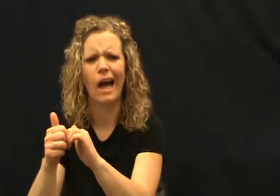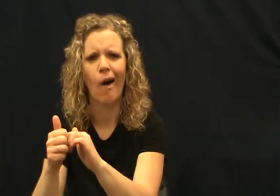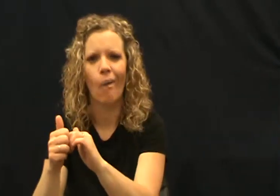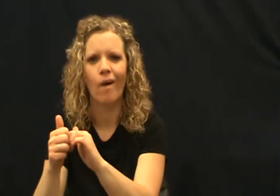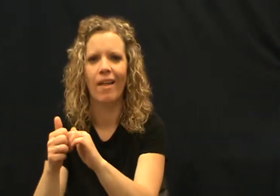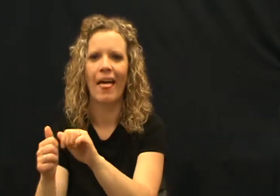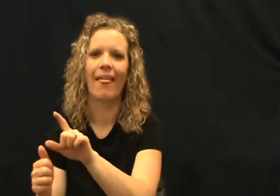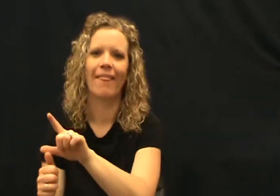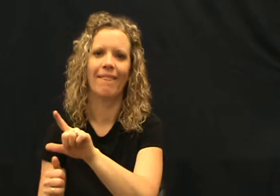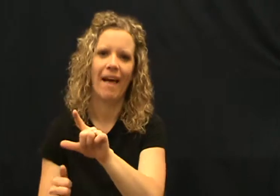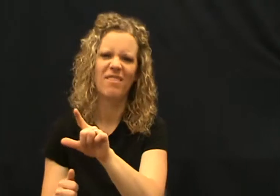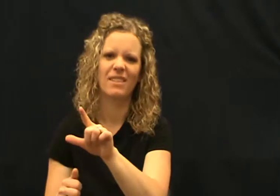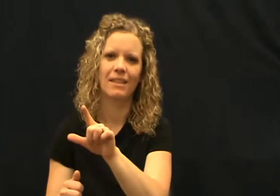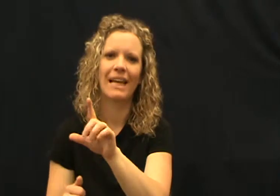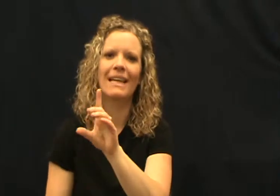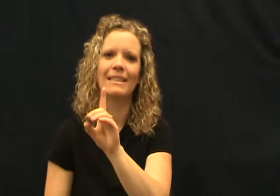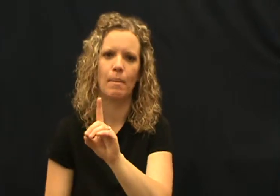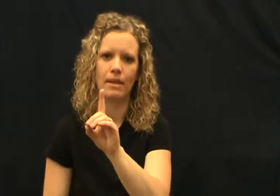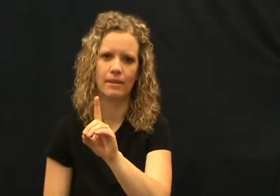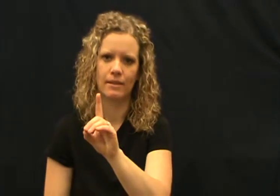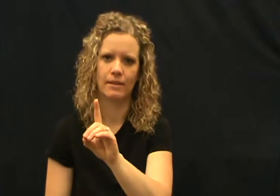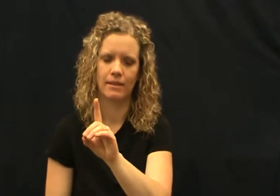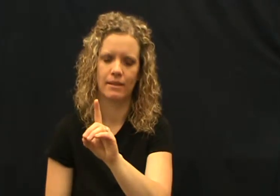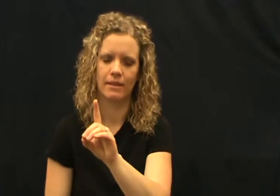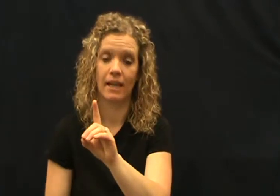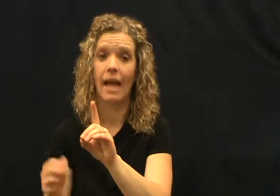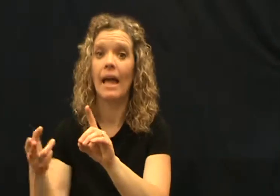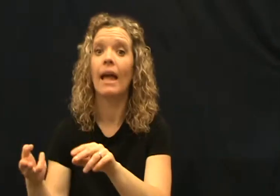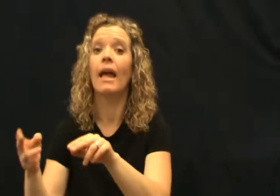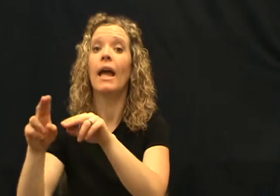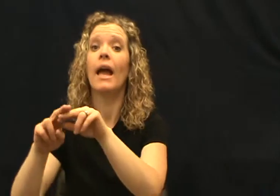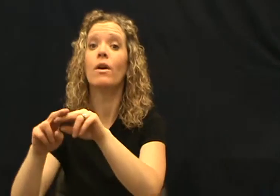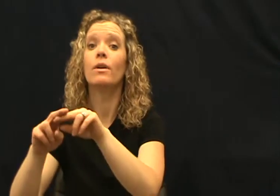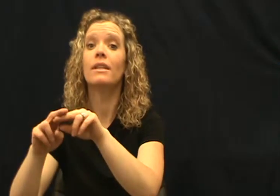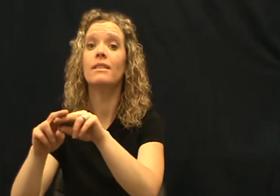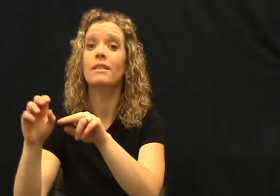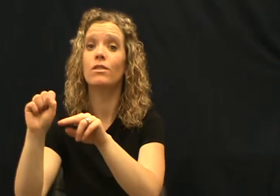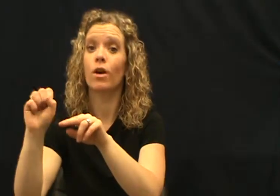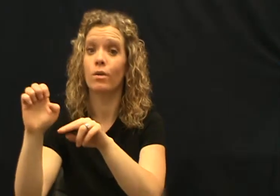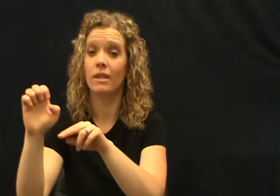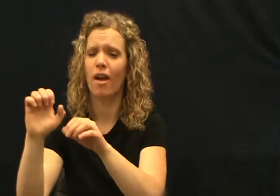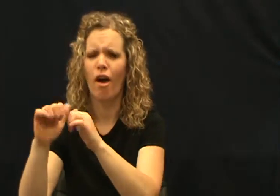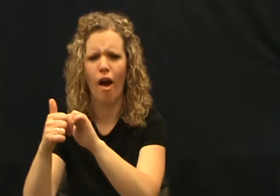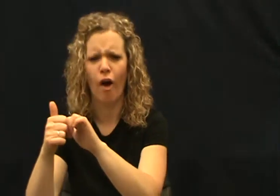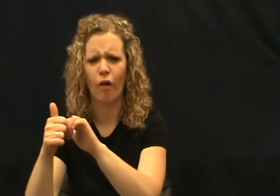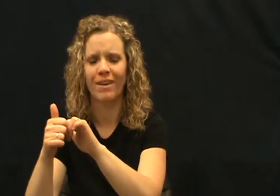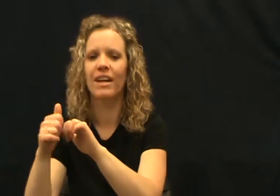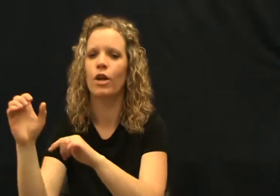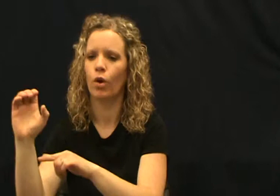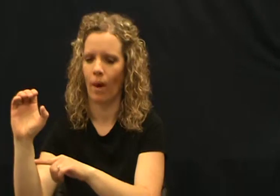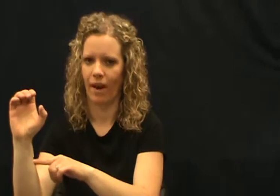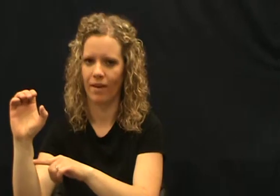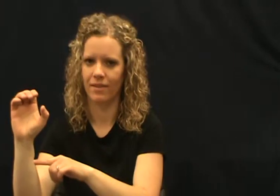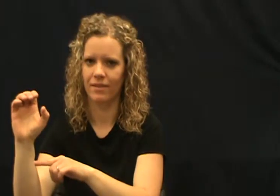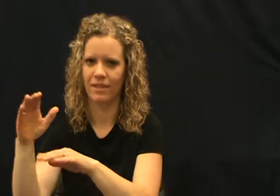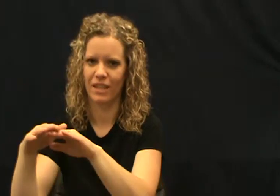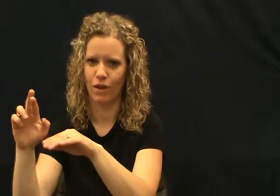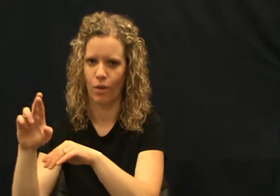account, and that's called a debit. You increase stockholders' equity with the credit, and those are on the right-hand